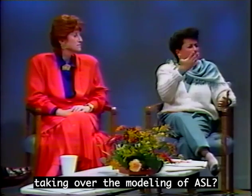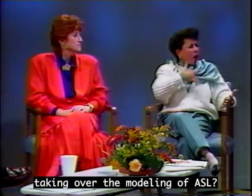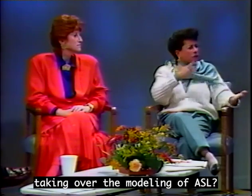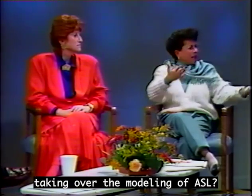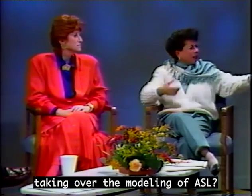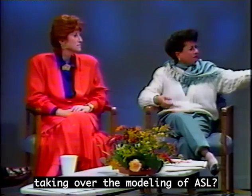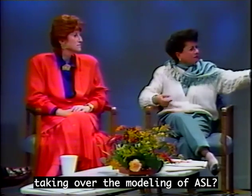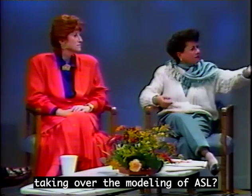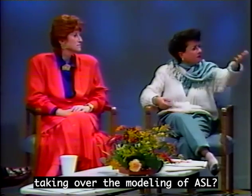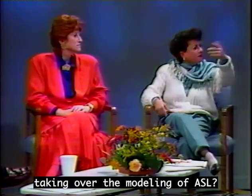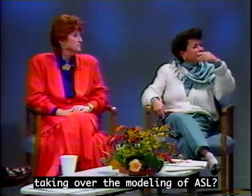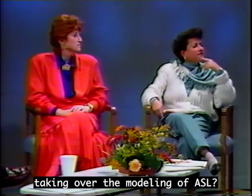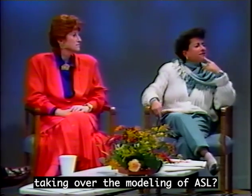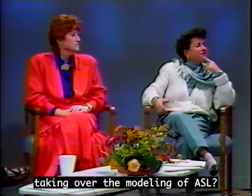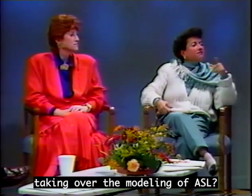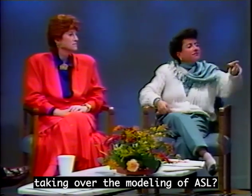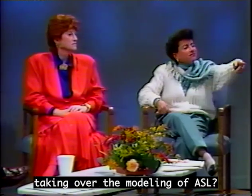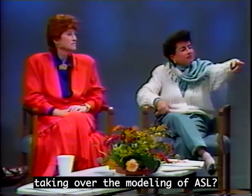taking over the modeling of ASL?